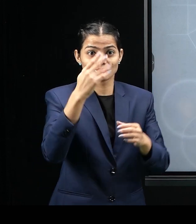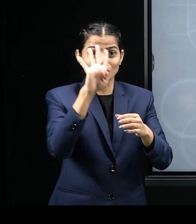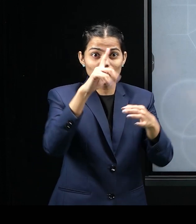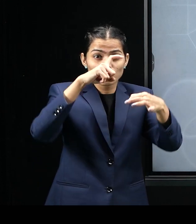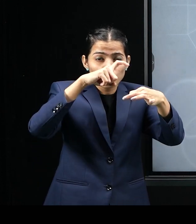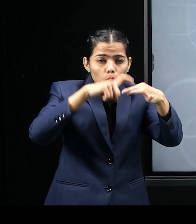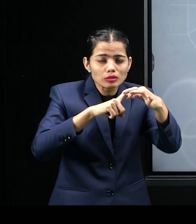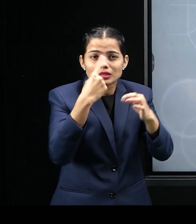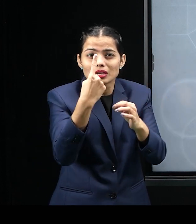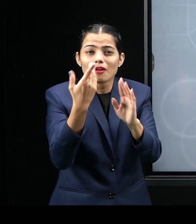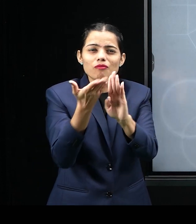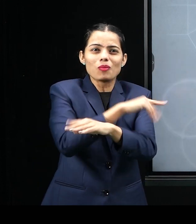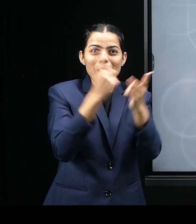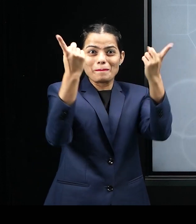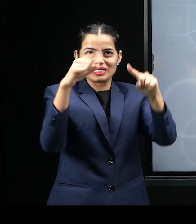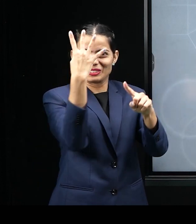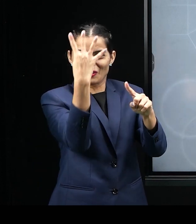is equal to 4q plus 1,